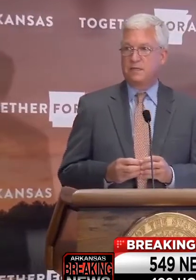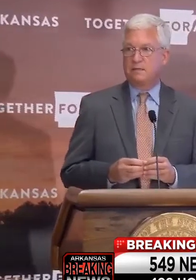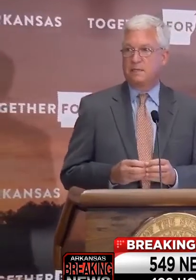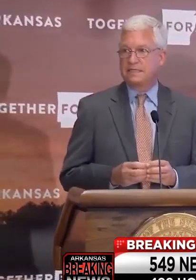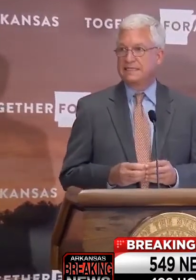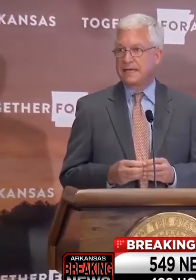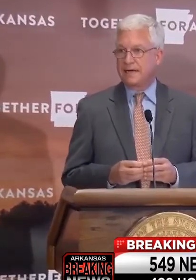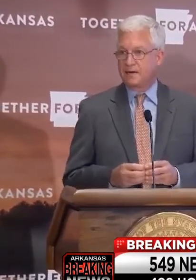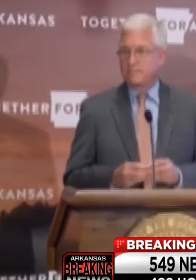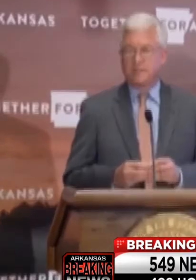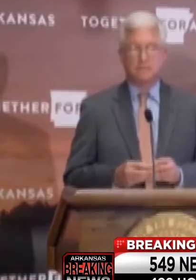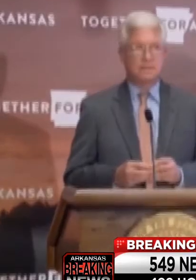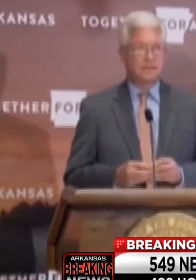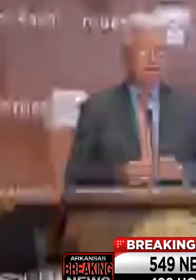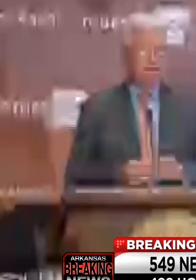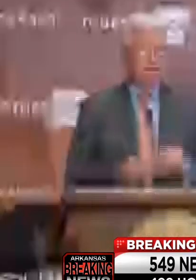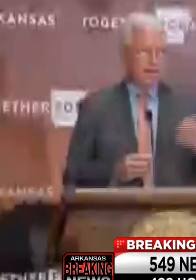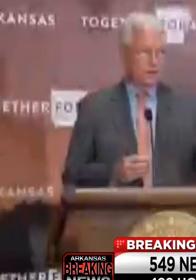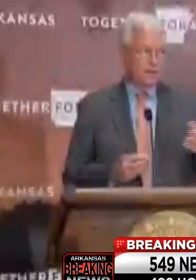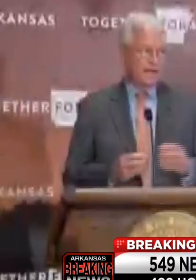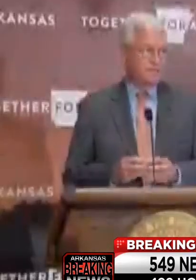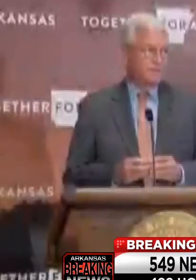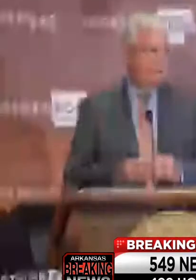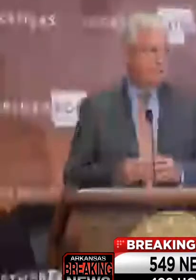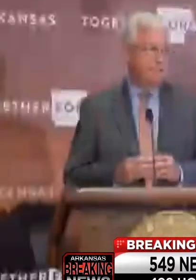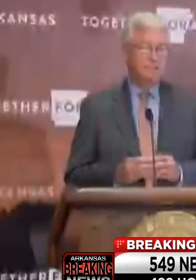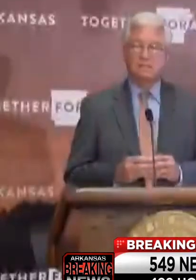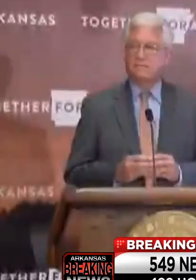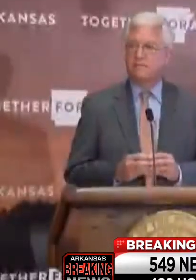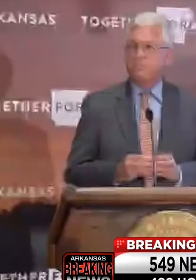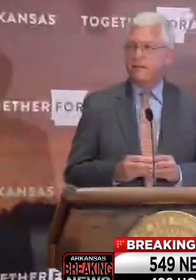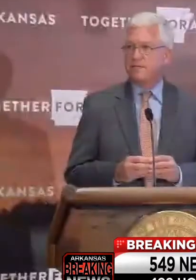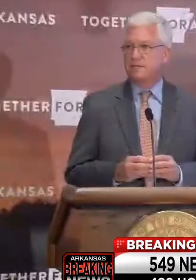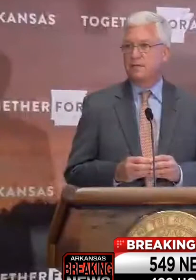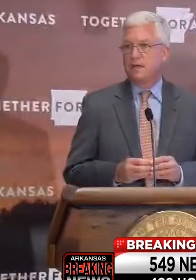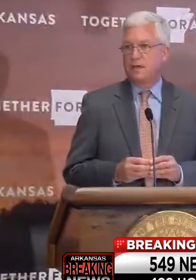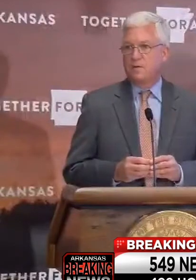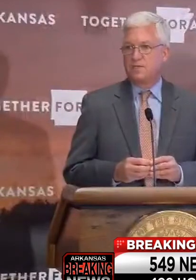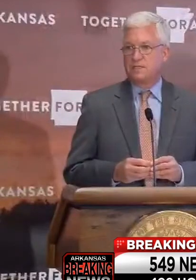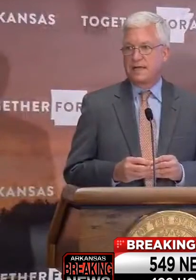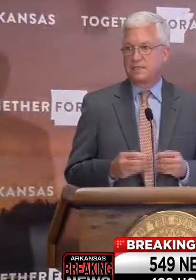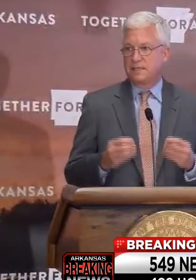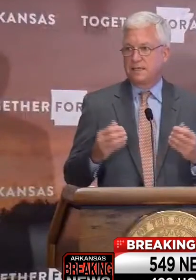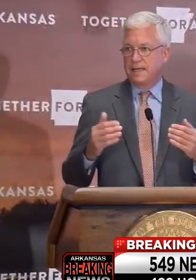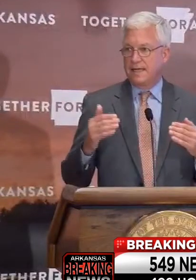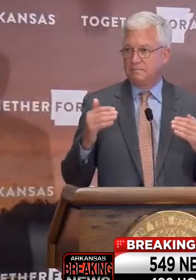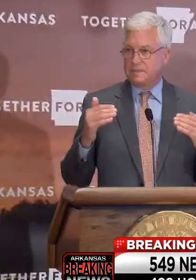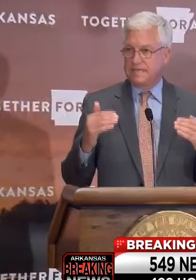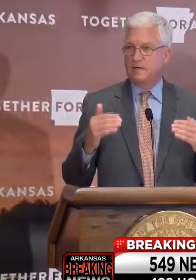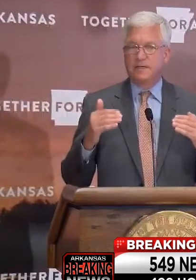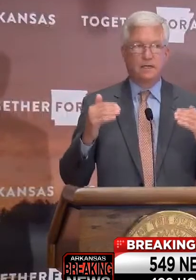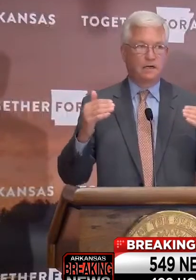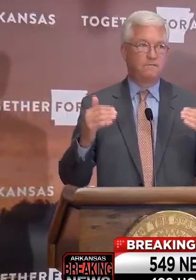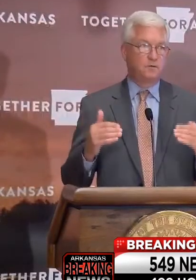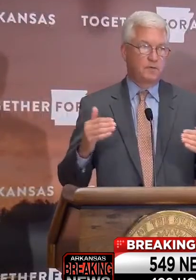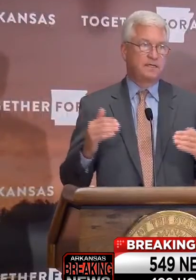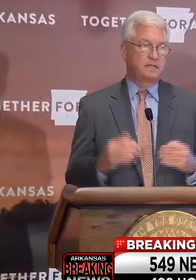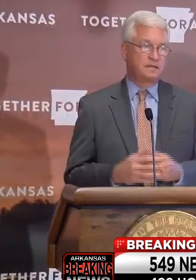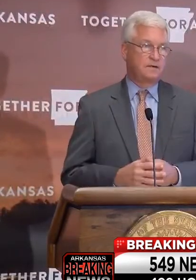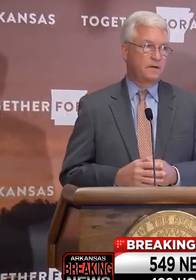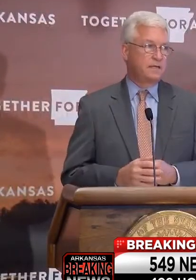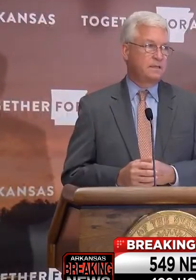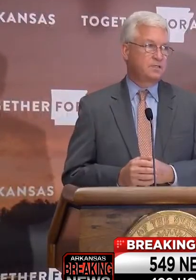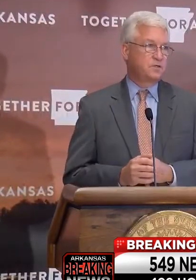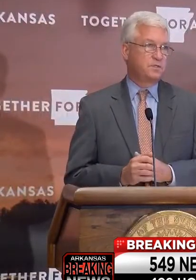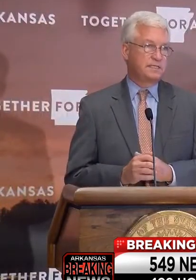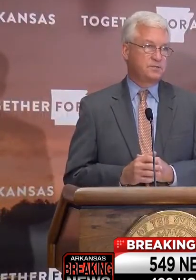has been desired but out of grasp pieces of information, which is actually a tiering of the risk